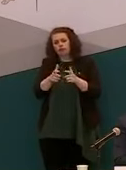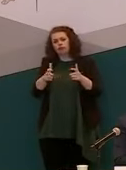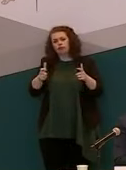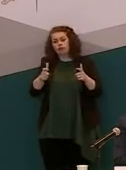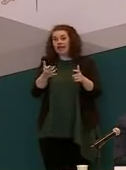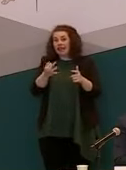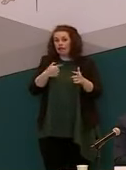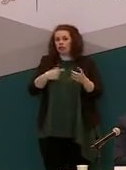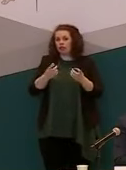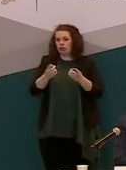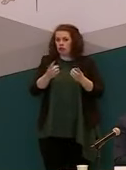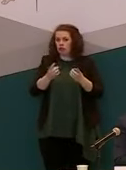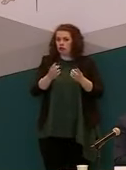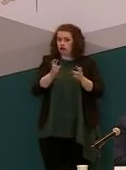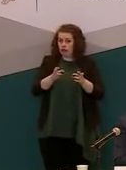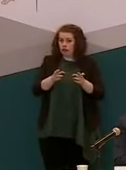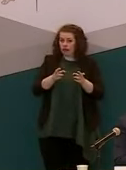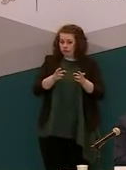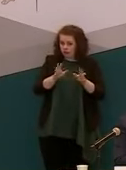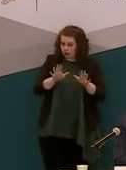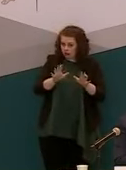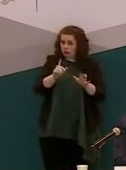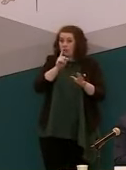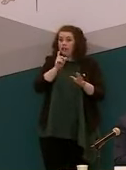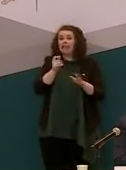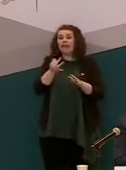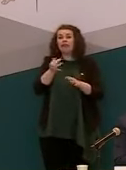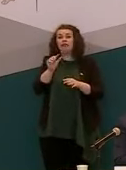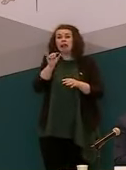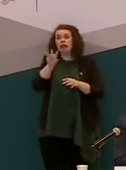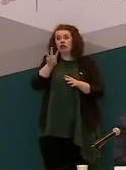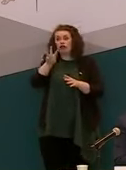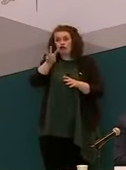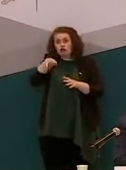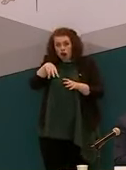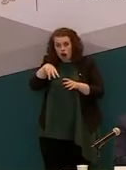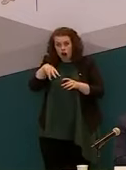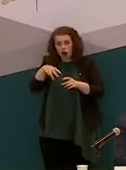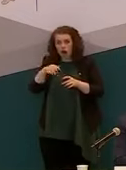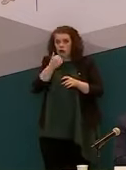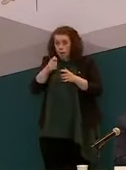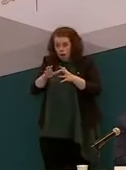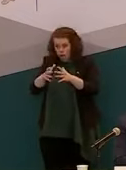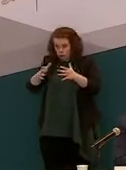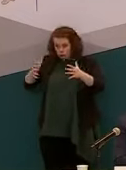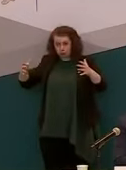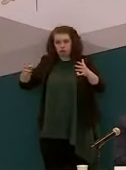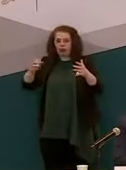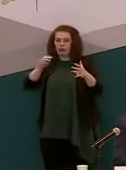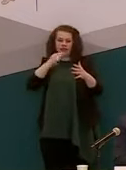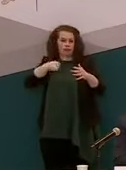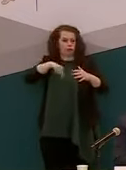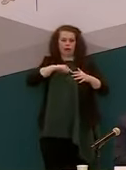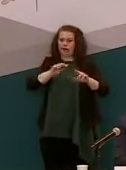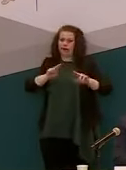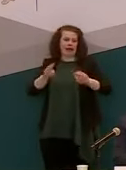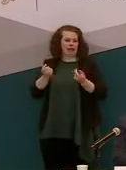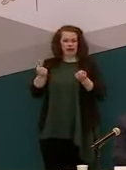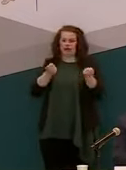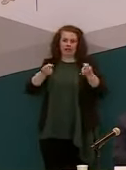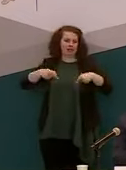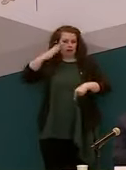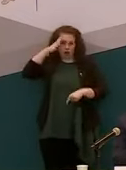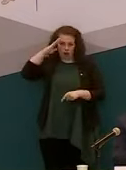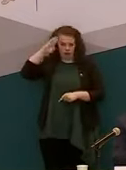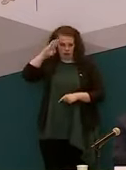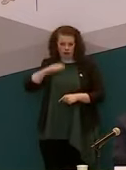done slightly wrong, but we can't manage a huge rise in cases. So there are the outputs, and give us a very clear